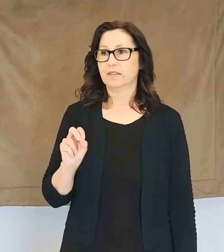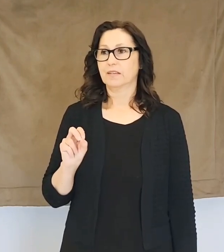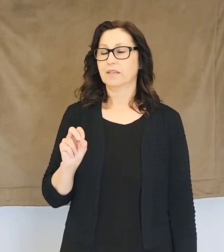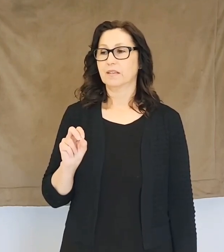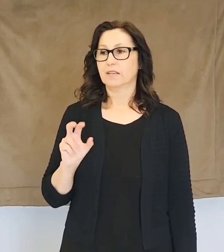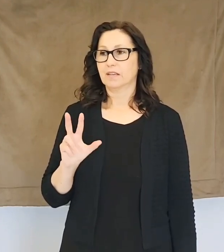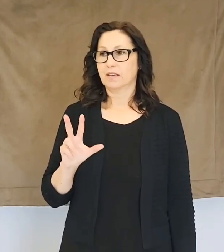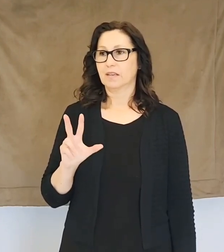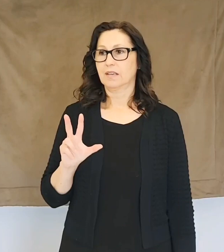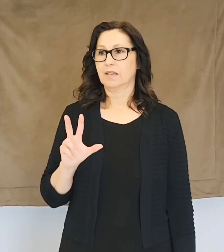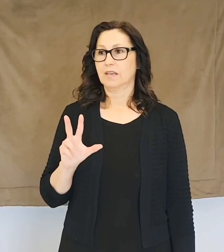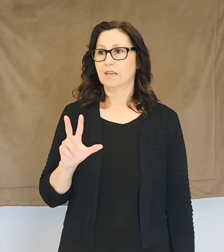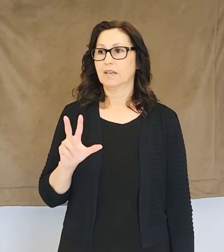32, so I go.